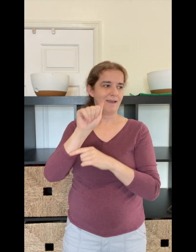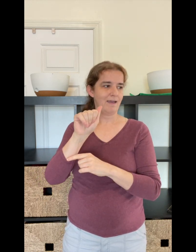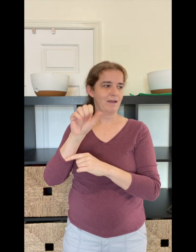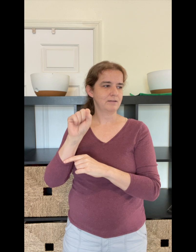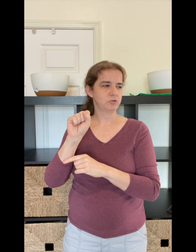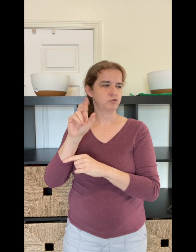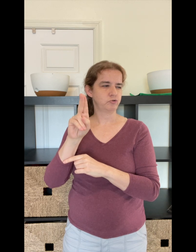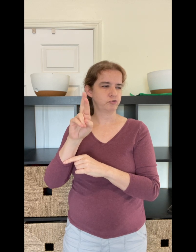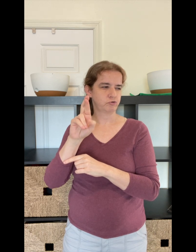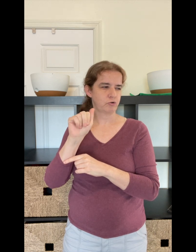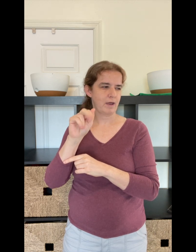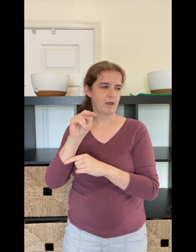third one,